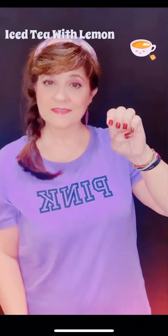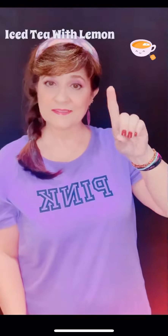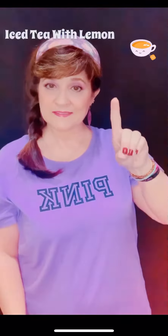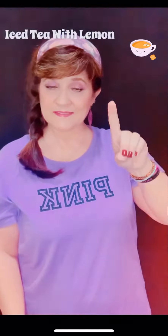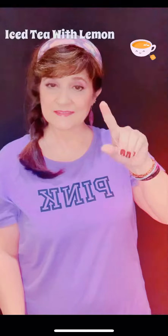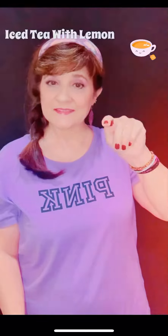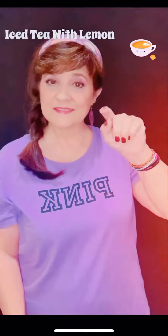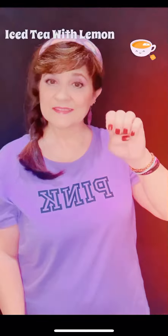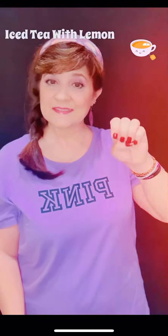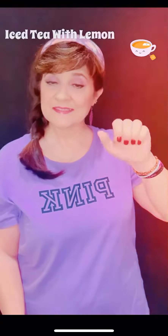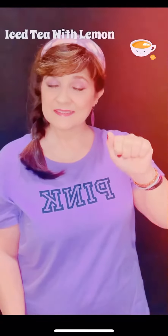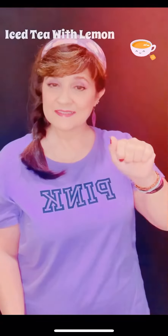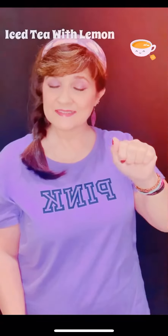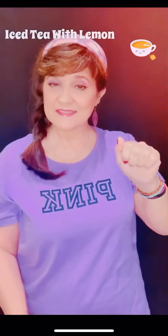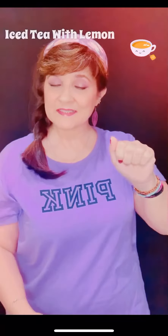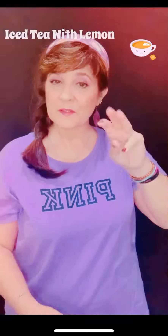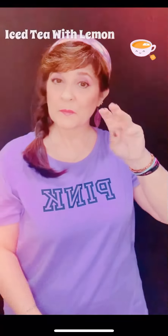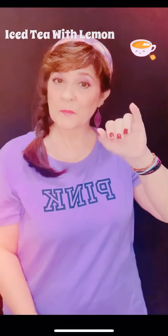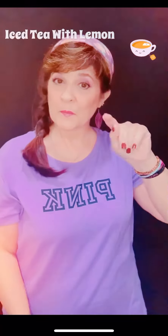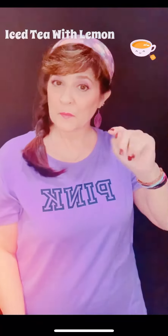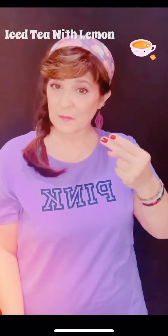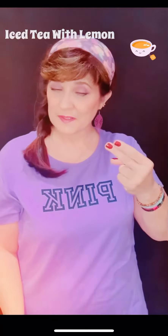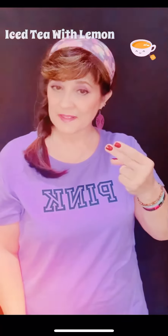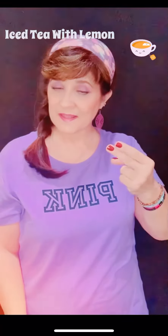If you learn to kiss the very known